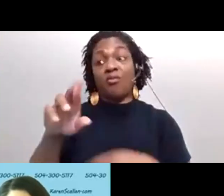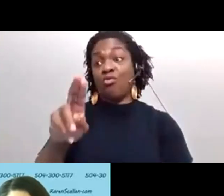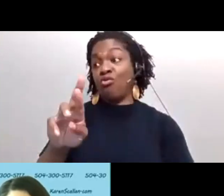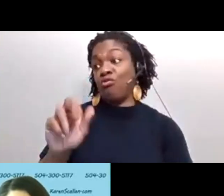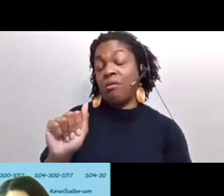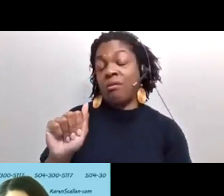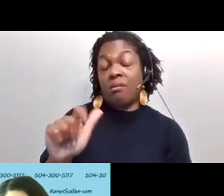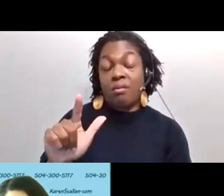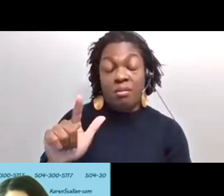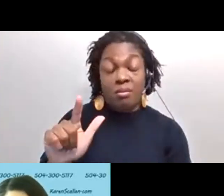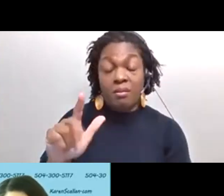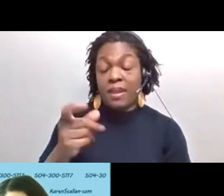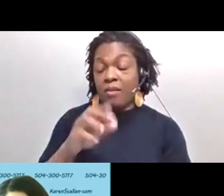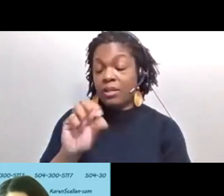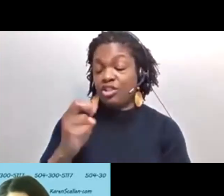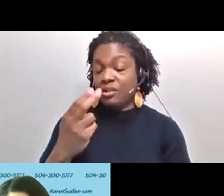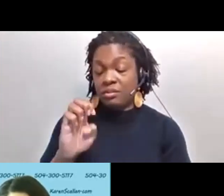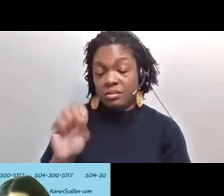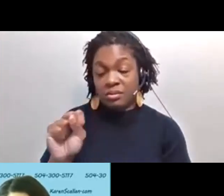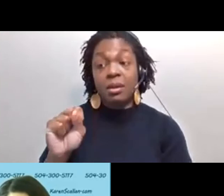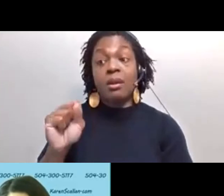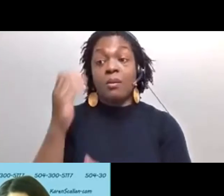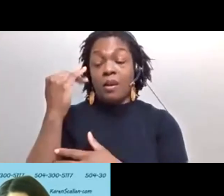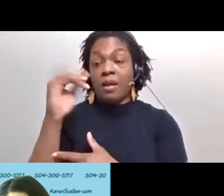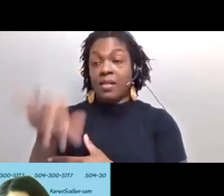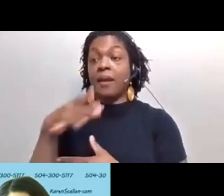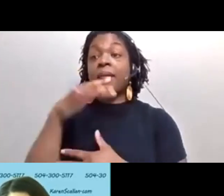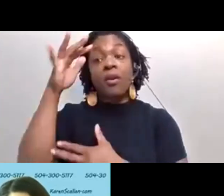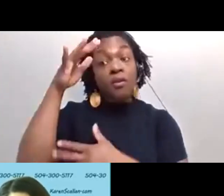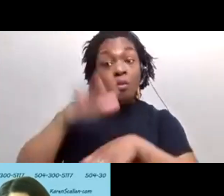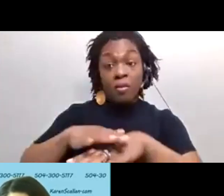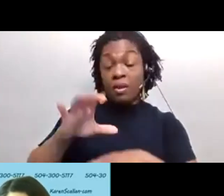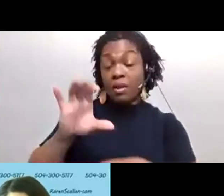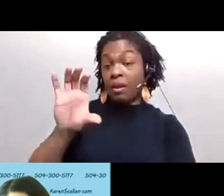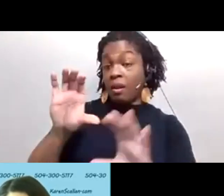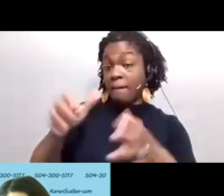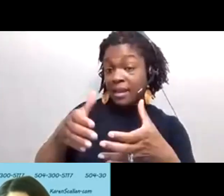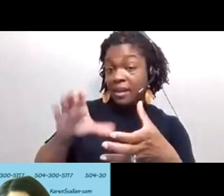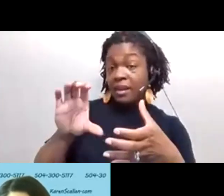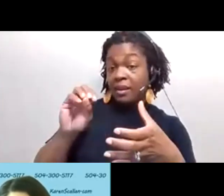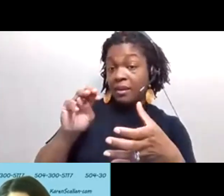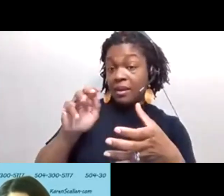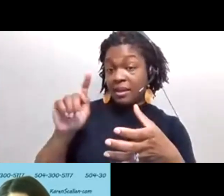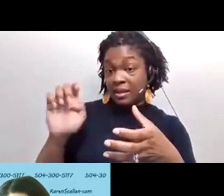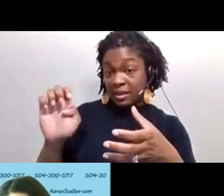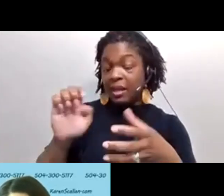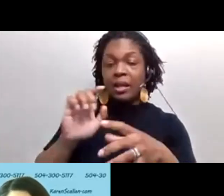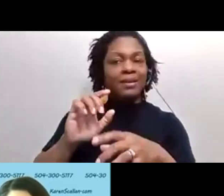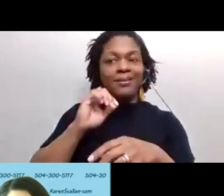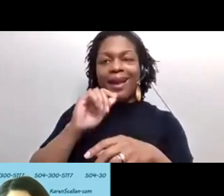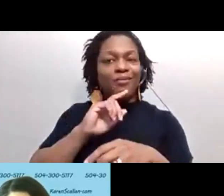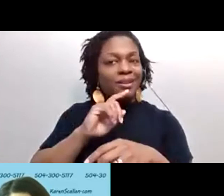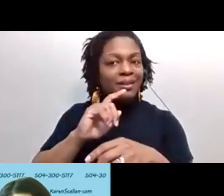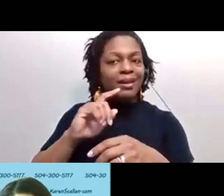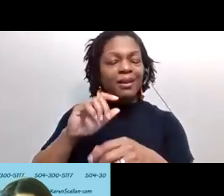whereas maybe the parent on the committee isn't necessarily employed by the school district,